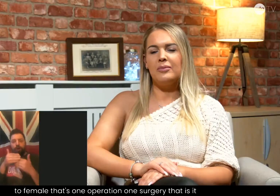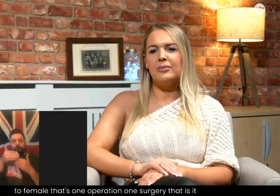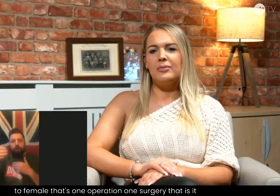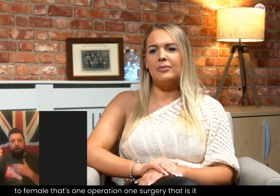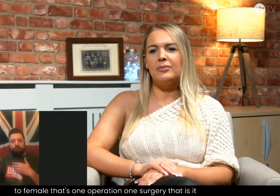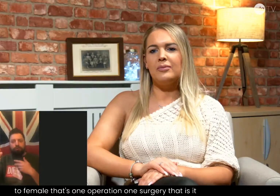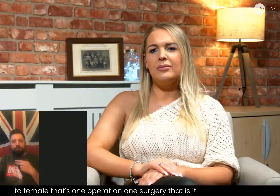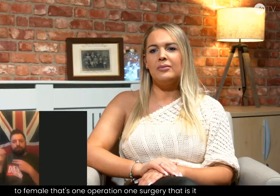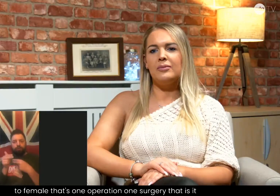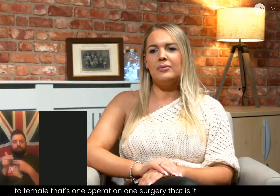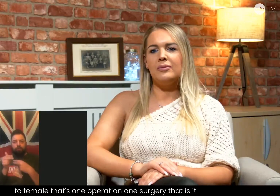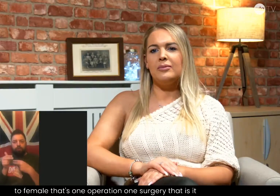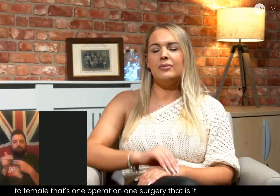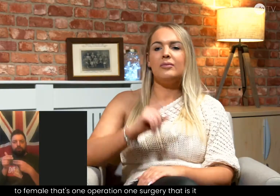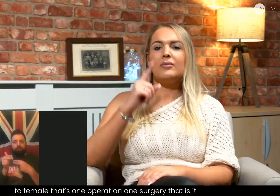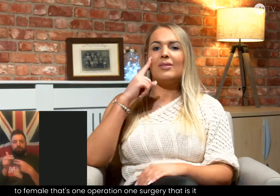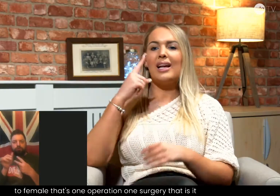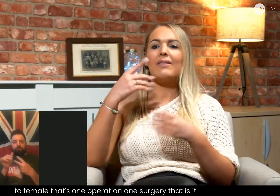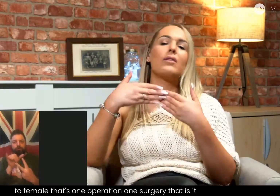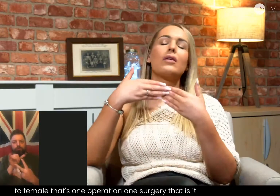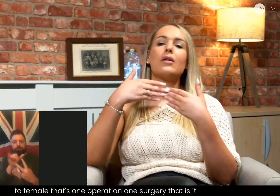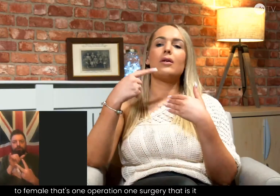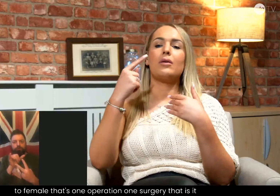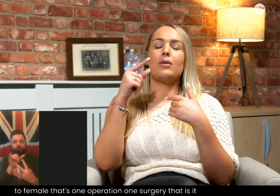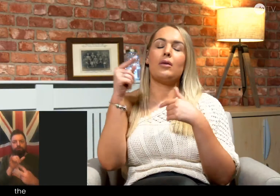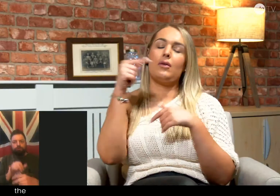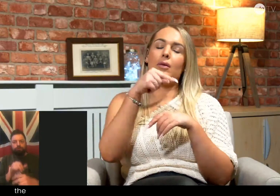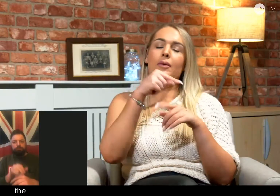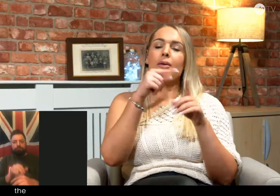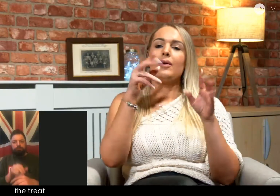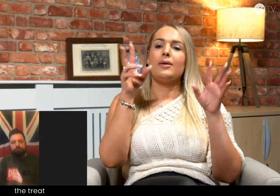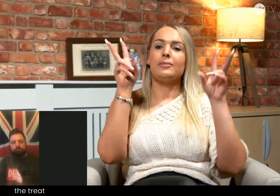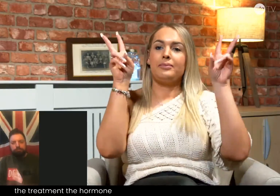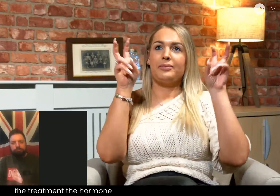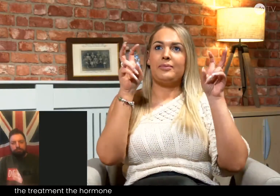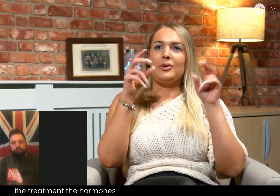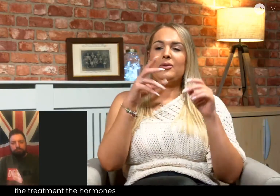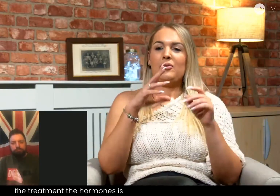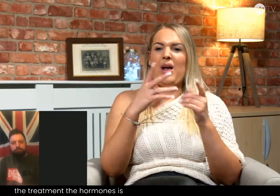And what about with the treatment, the hormones, is that the same process for each, or?